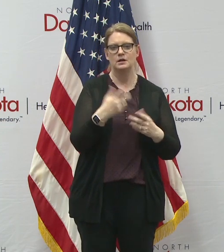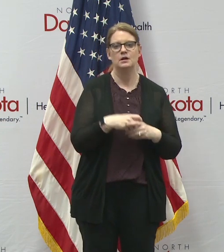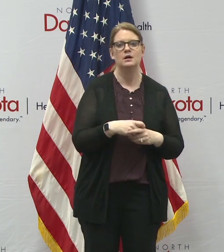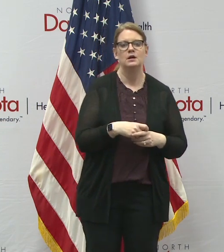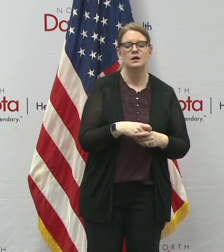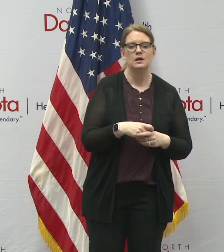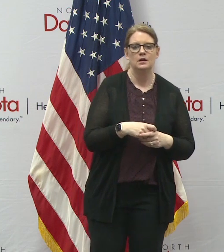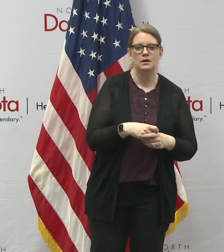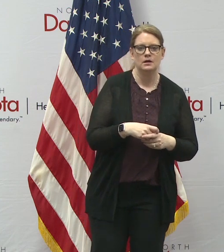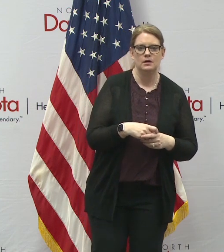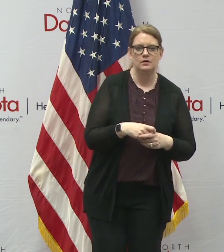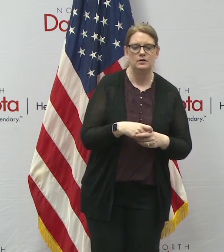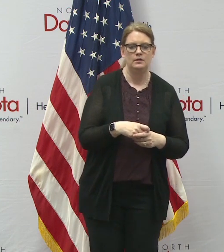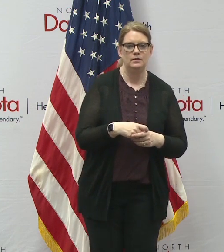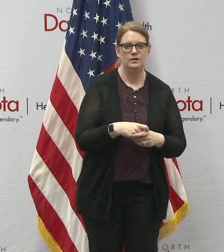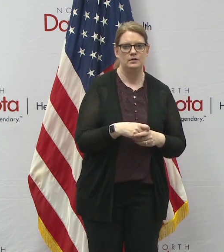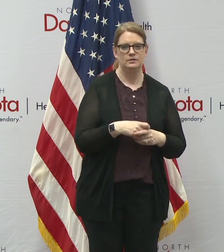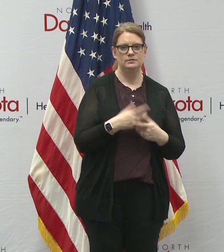wanted